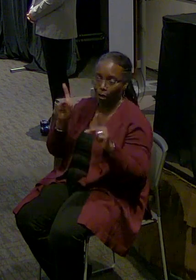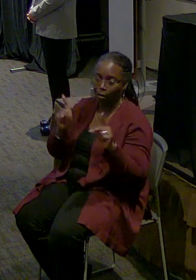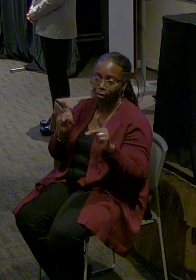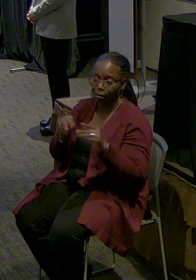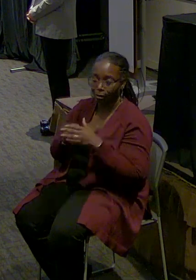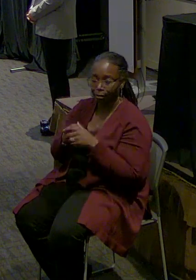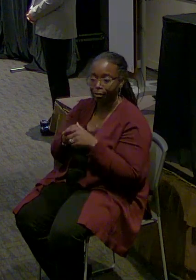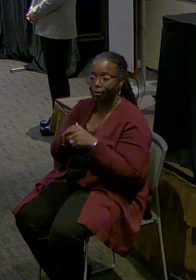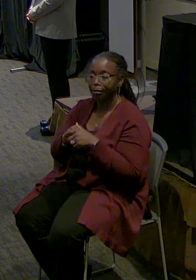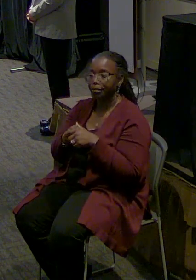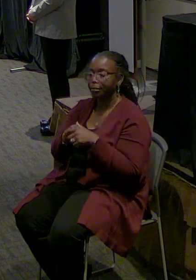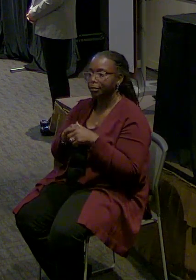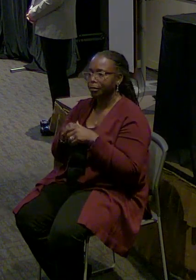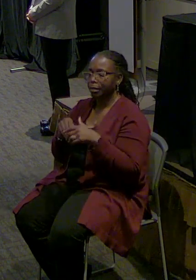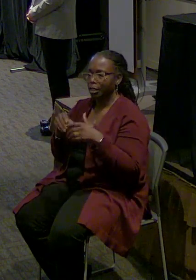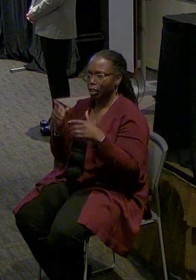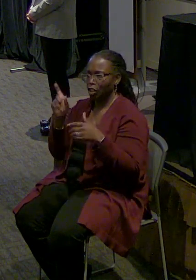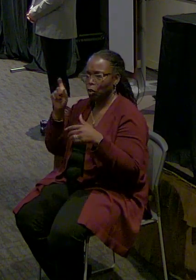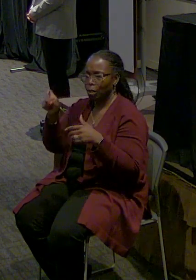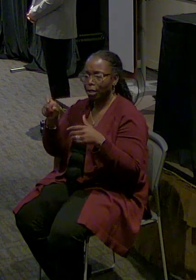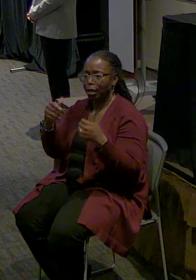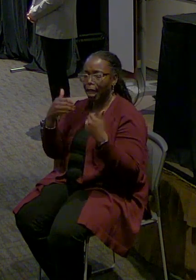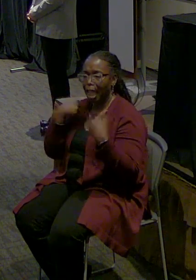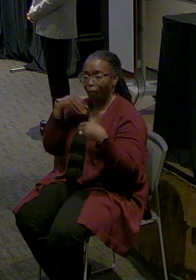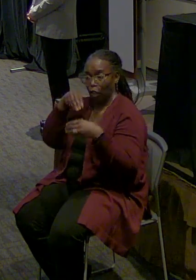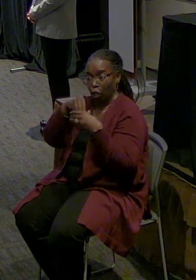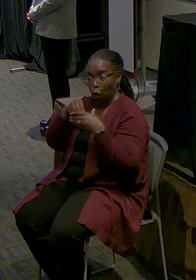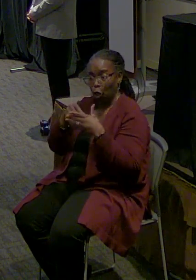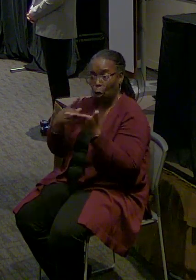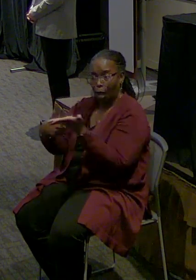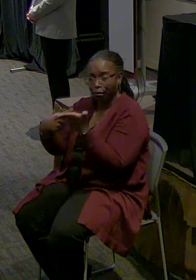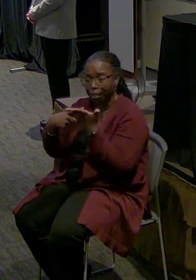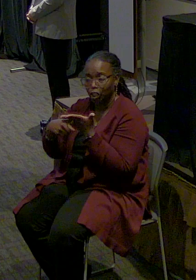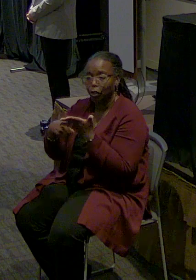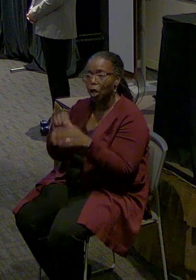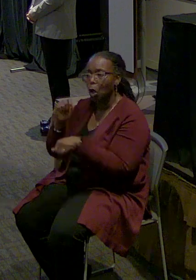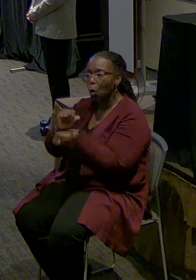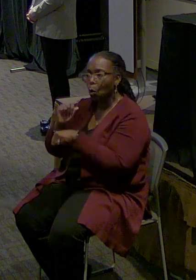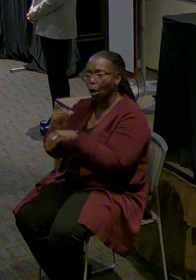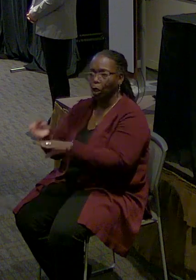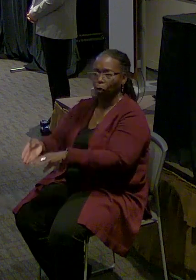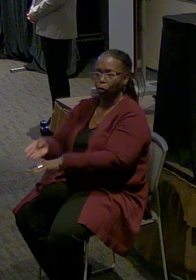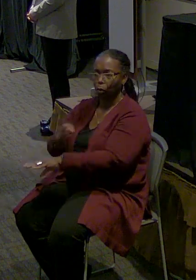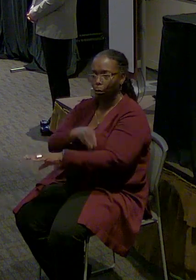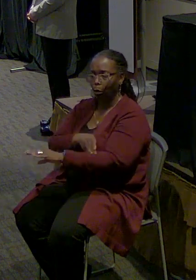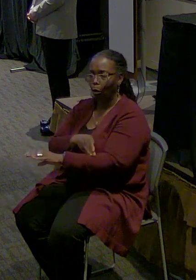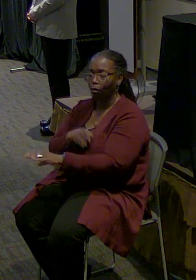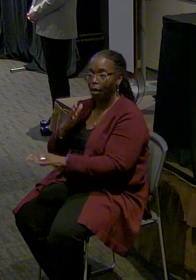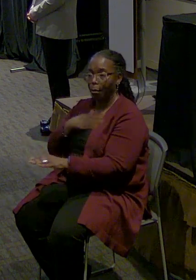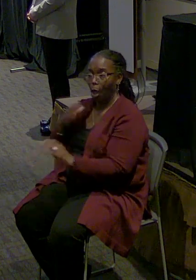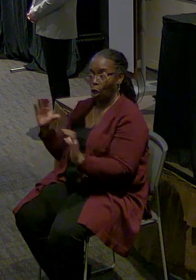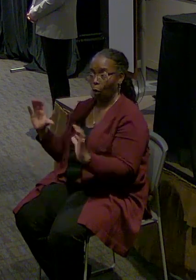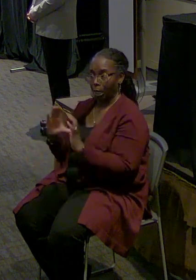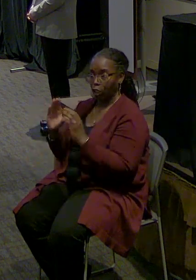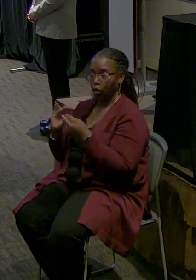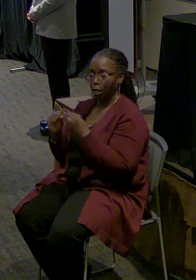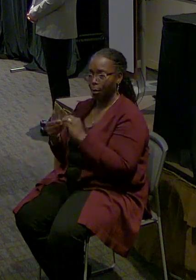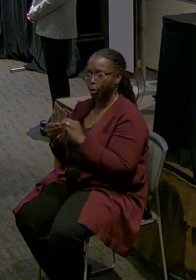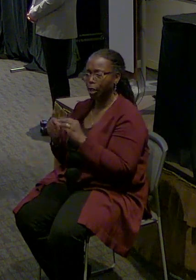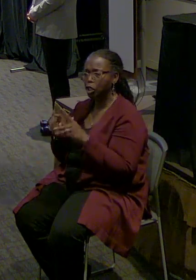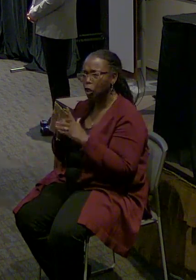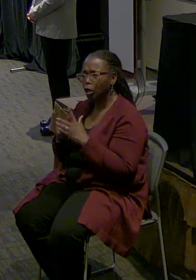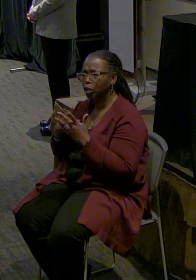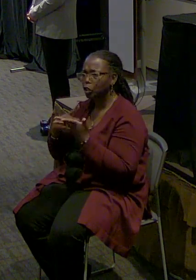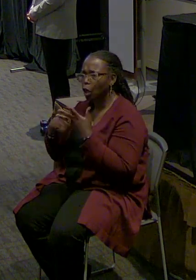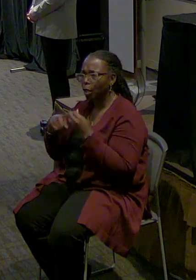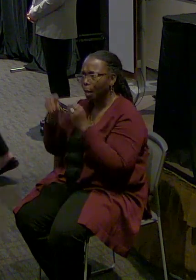So you certainly need to have internal conversations. When I was working to improve my credentialing numbers, I started talking